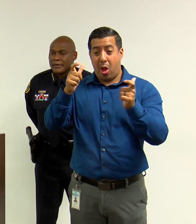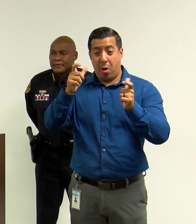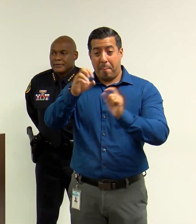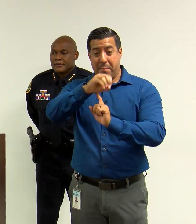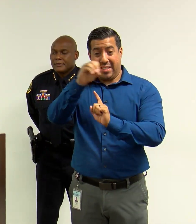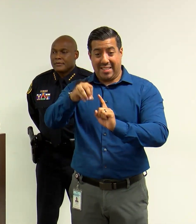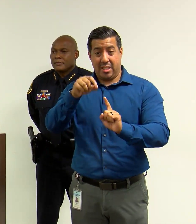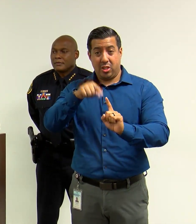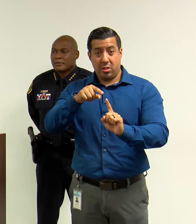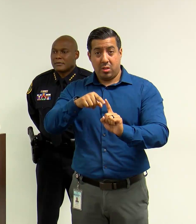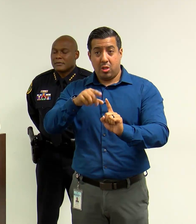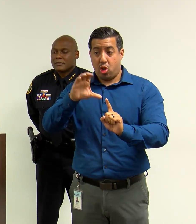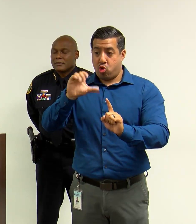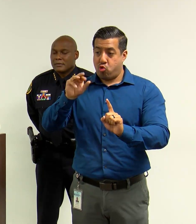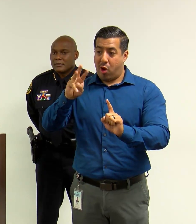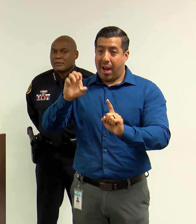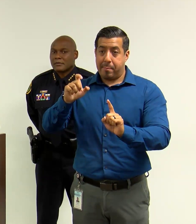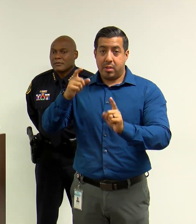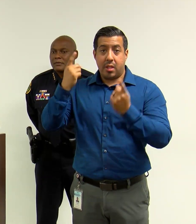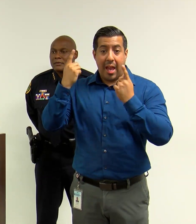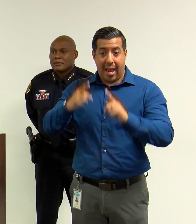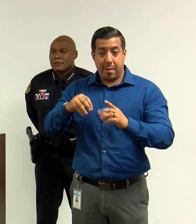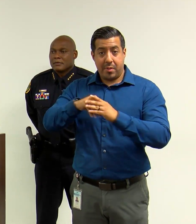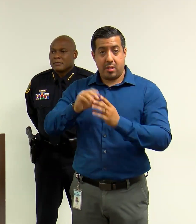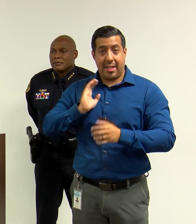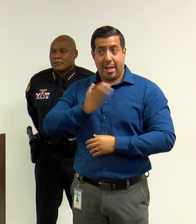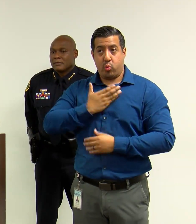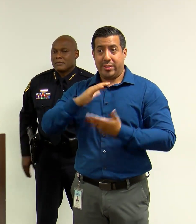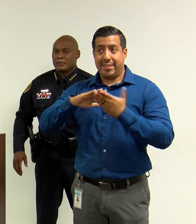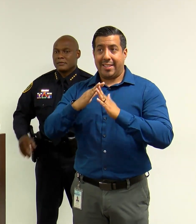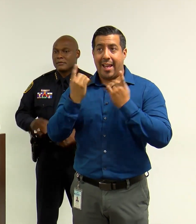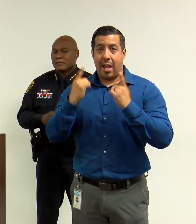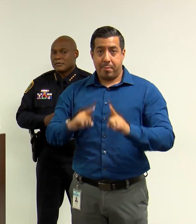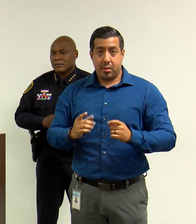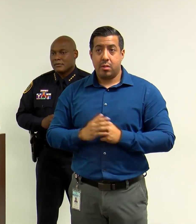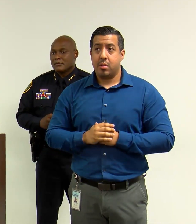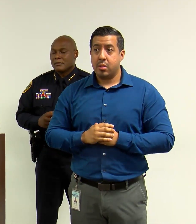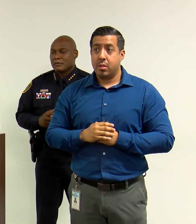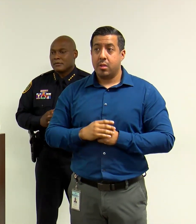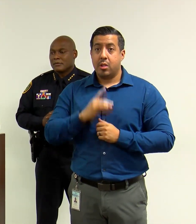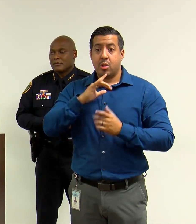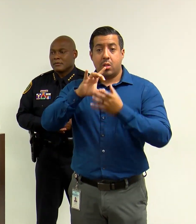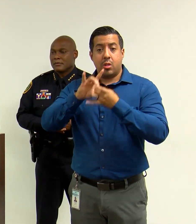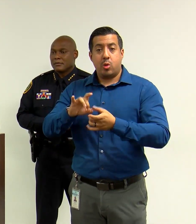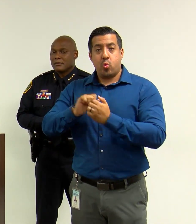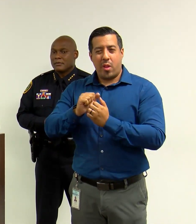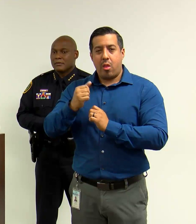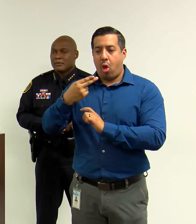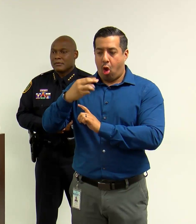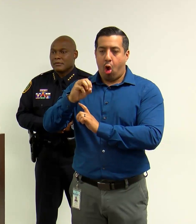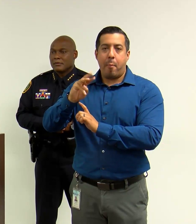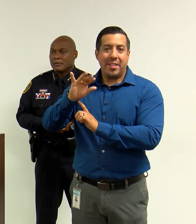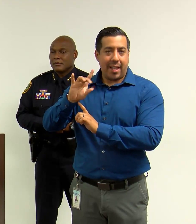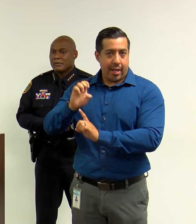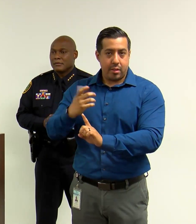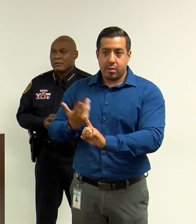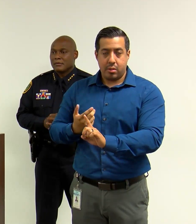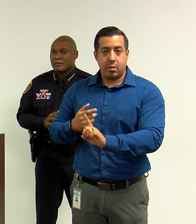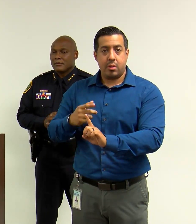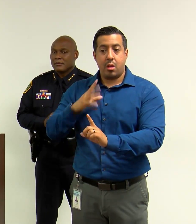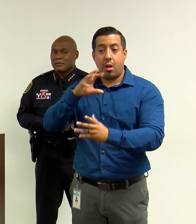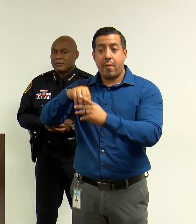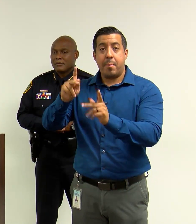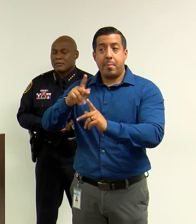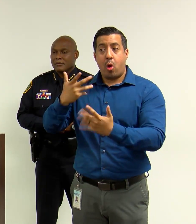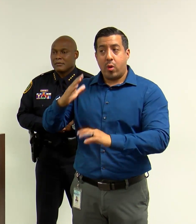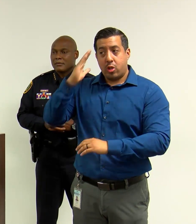percentage of the crimes that are taking place in our city, especially as it relates to homicide, it involves people who either